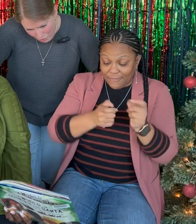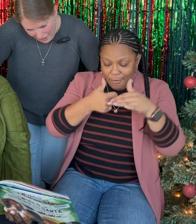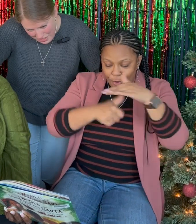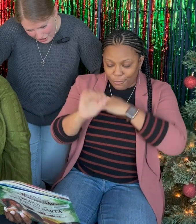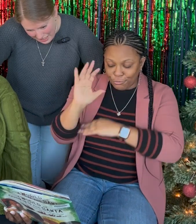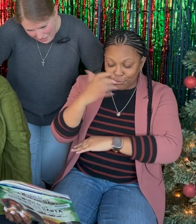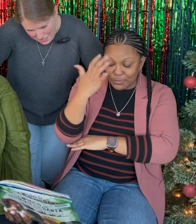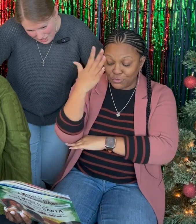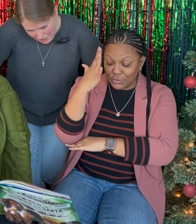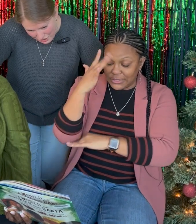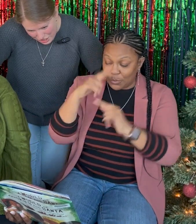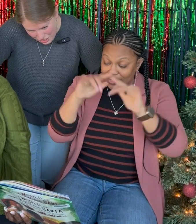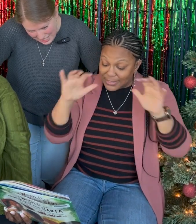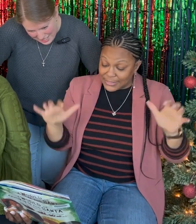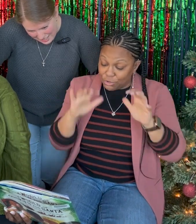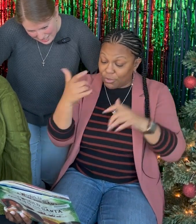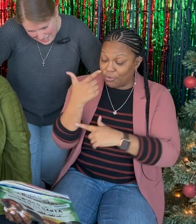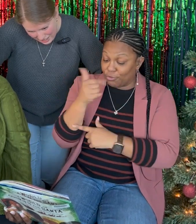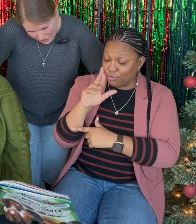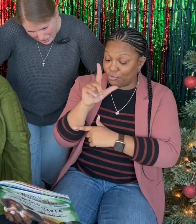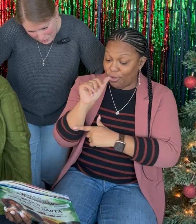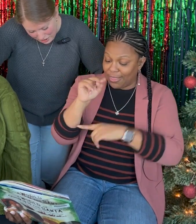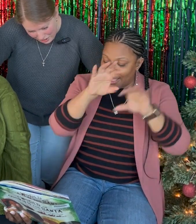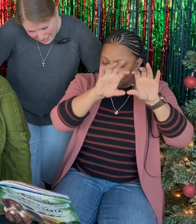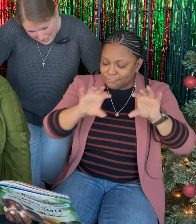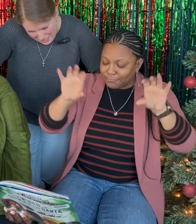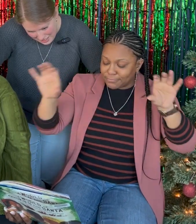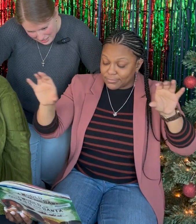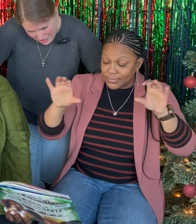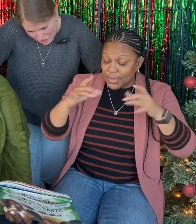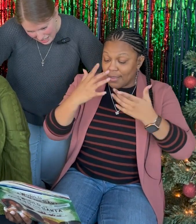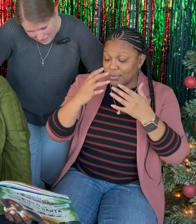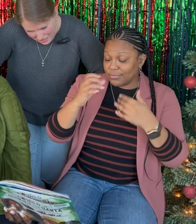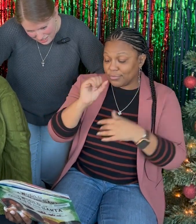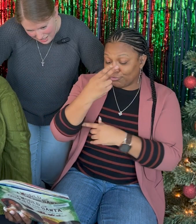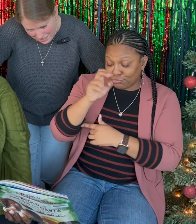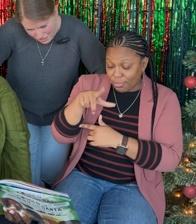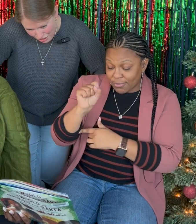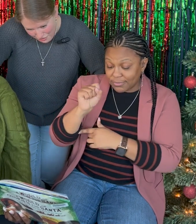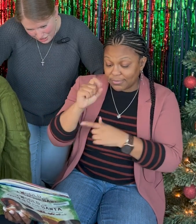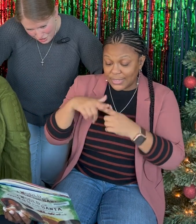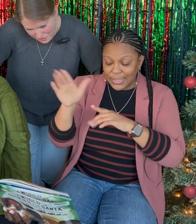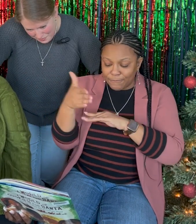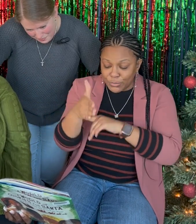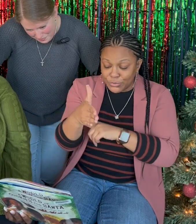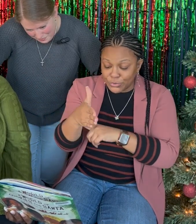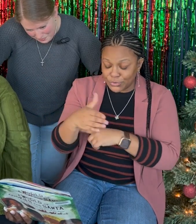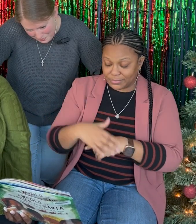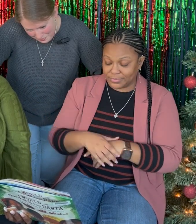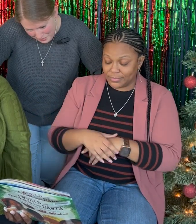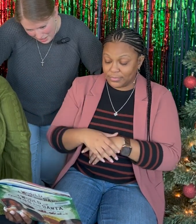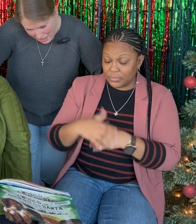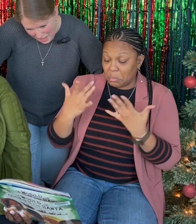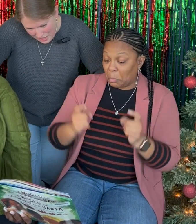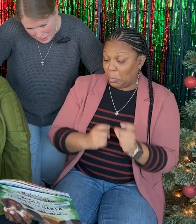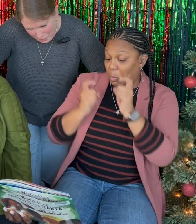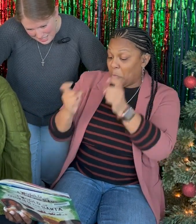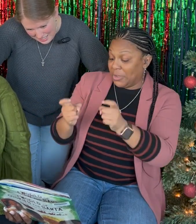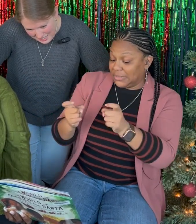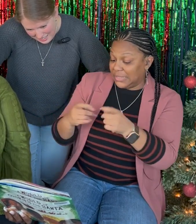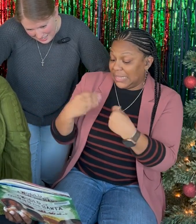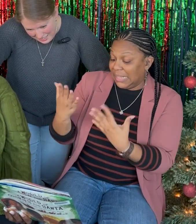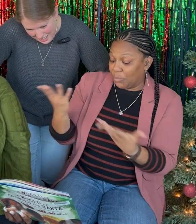Children will find their gifts under the trees that they decorate with garlands, shells, and starfish.